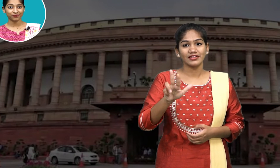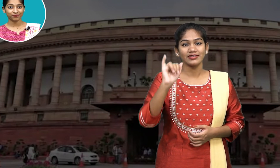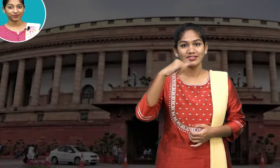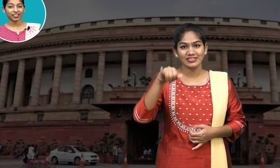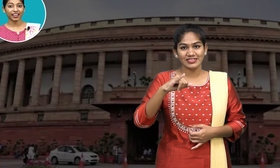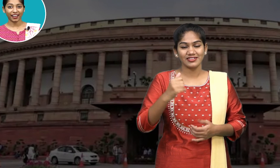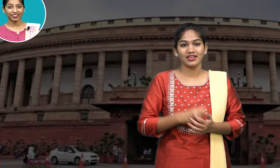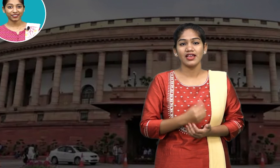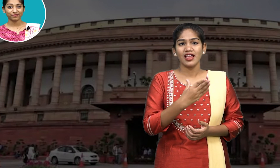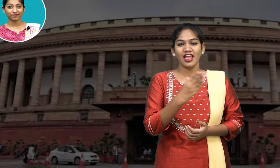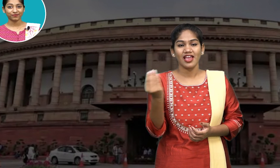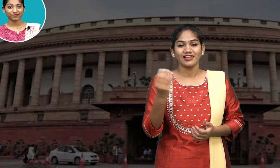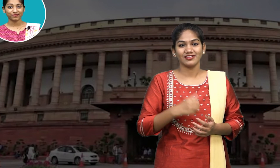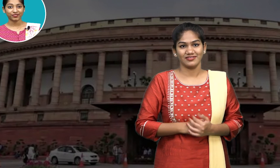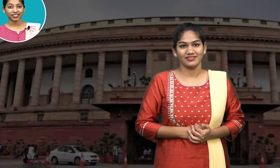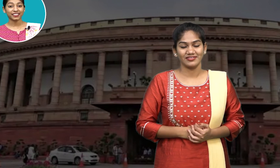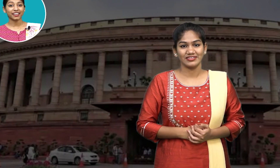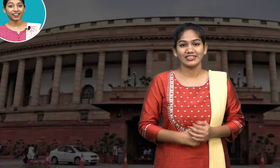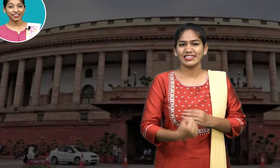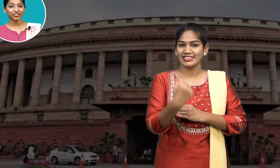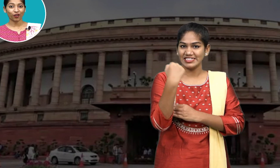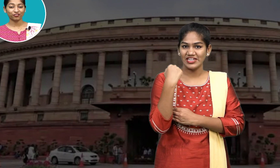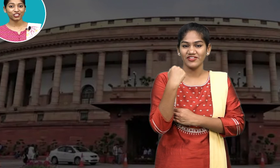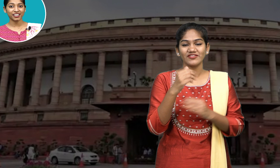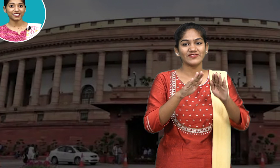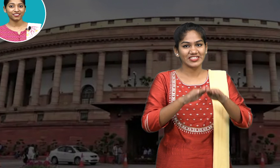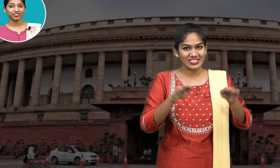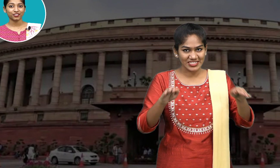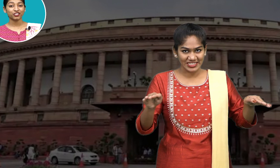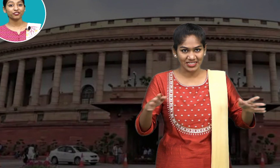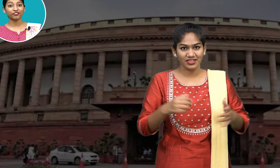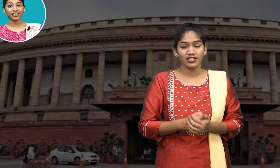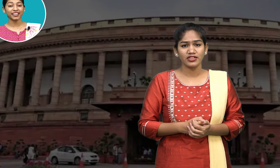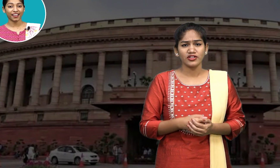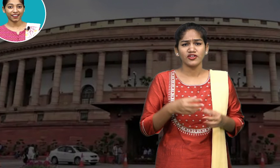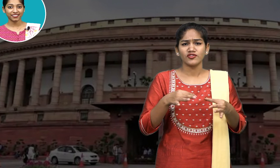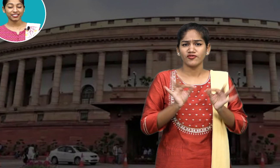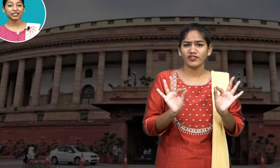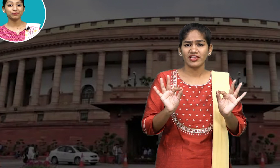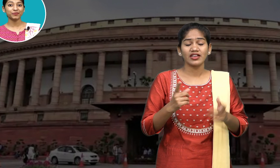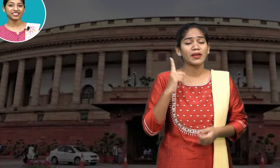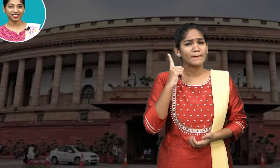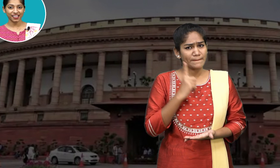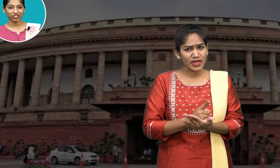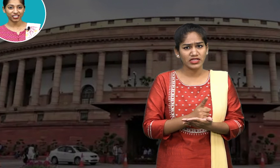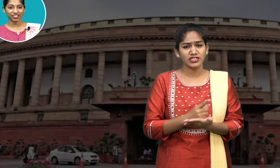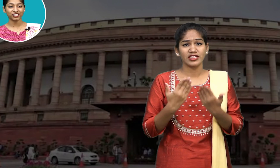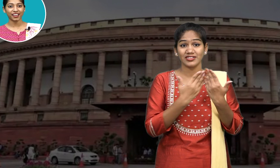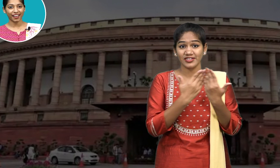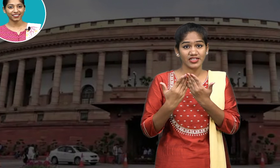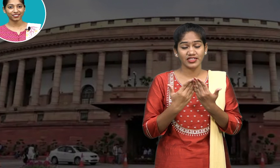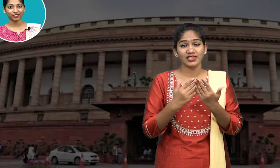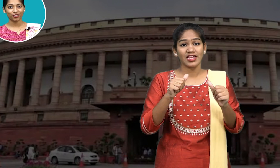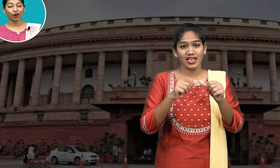1986 and the Right of Children to Free and Compulsory